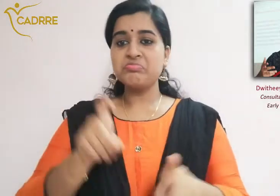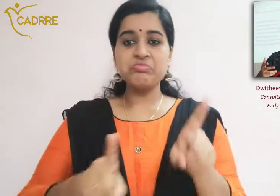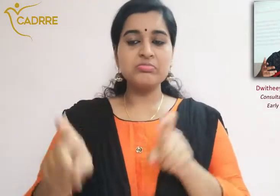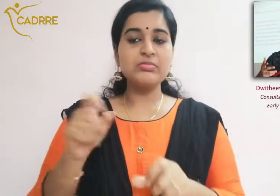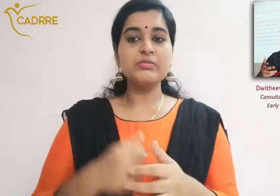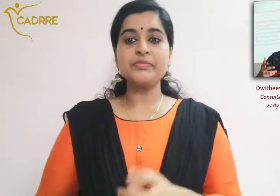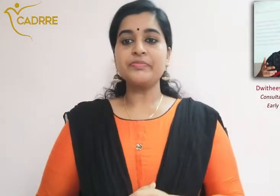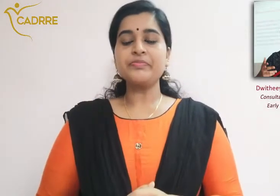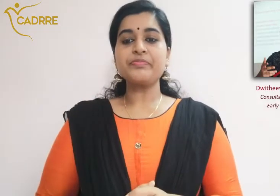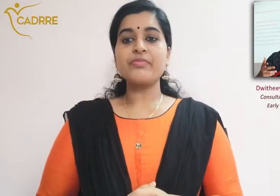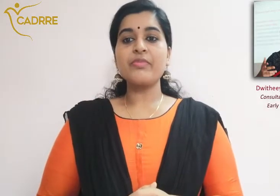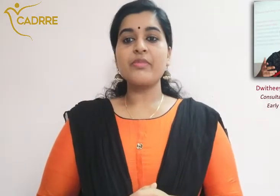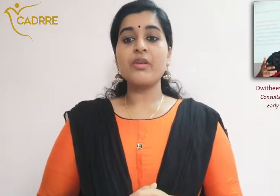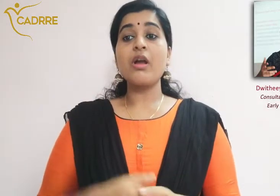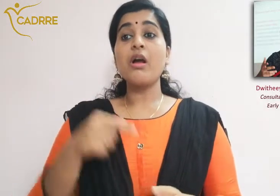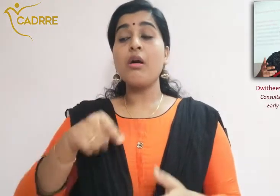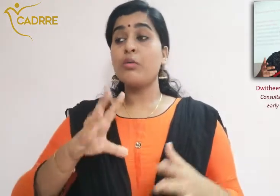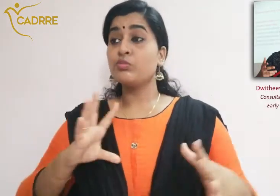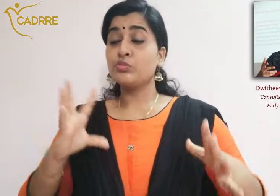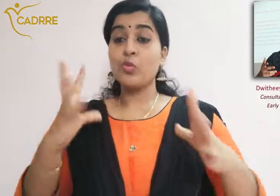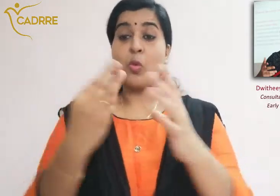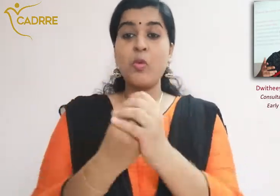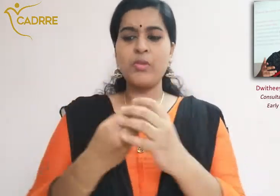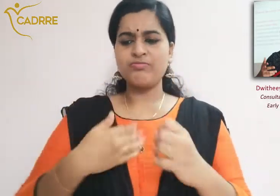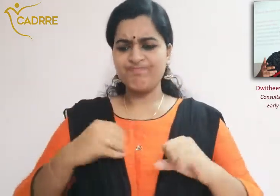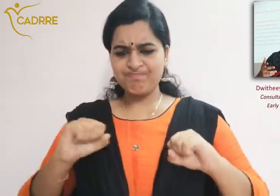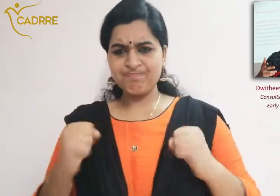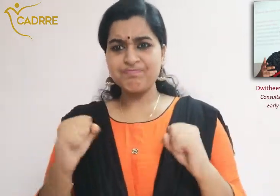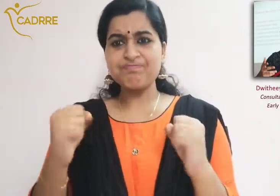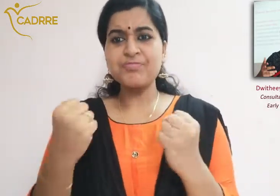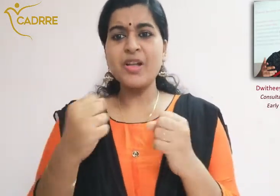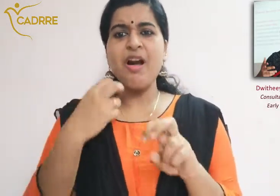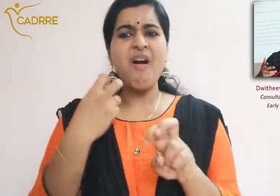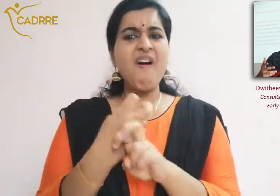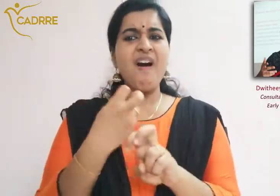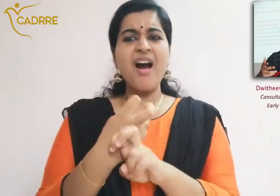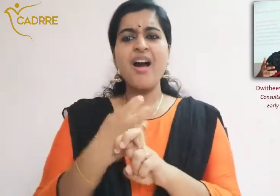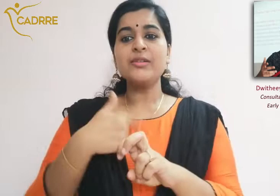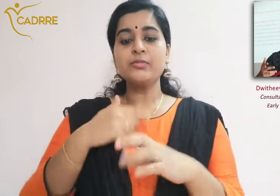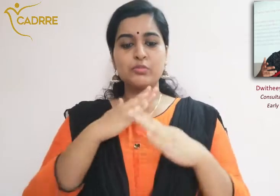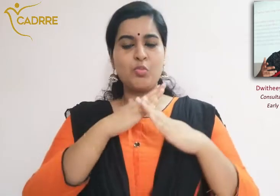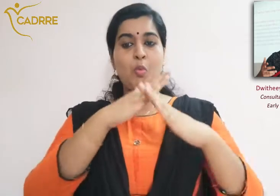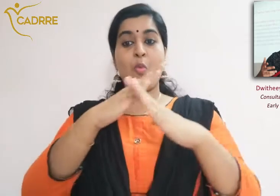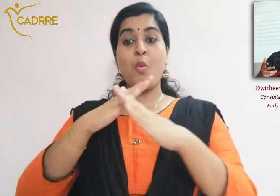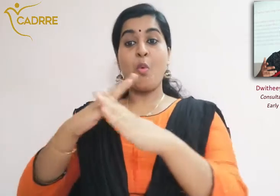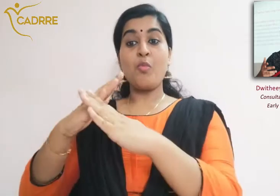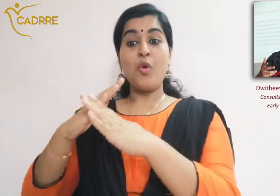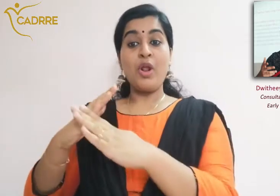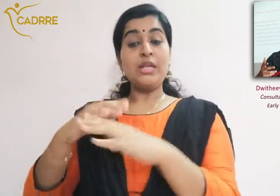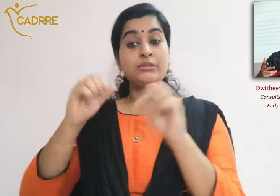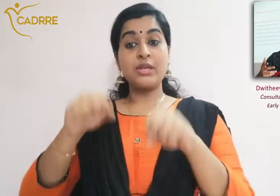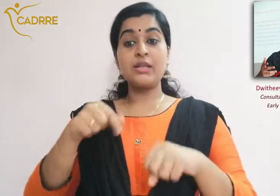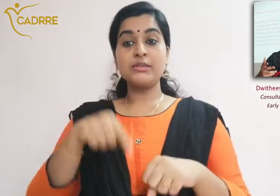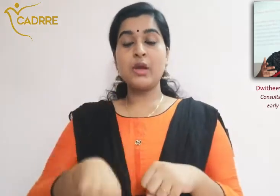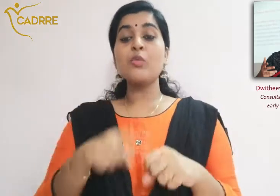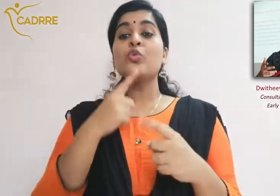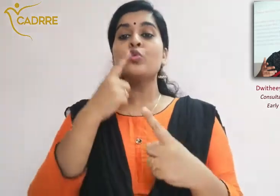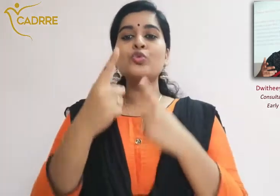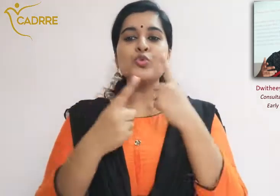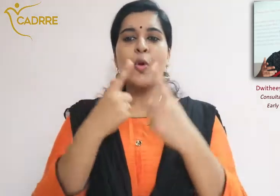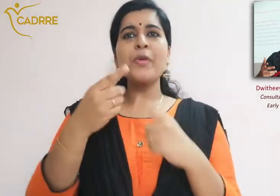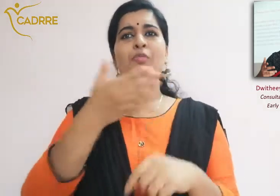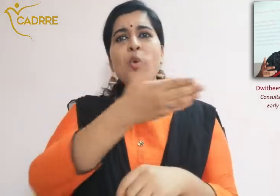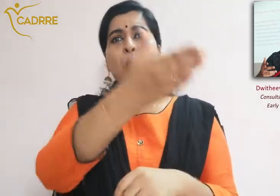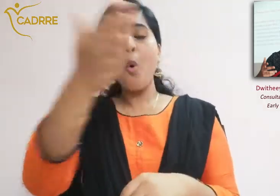lives. As part of this togetherness in fighting this crisis, I would like to talk about a